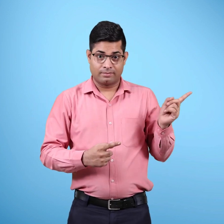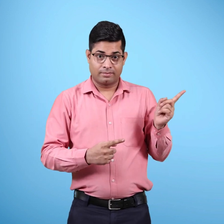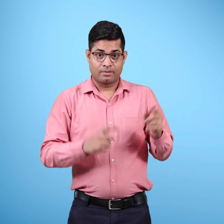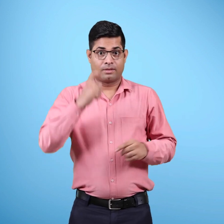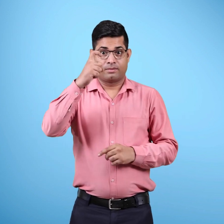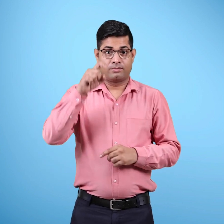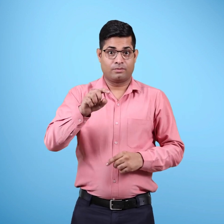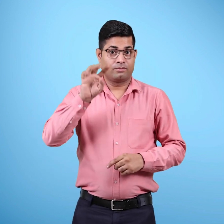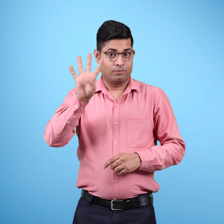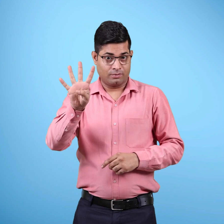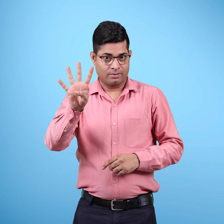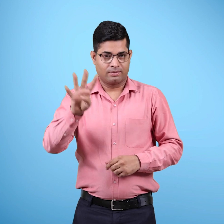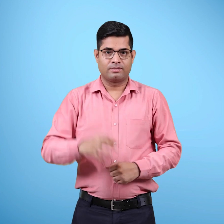Figure 7.4.